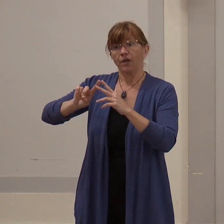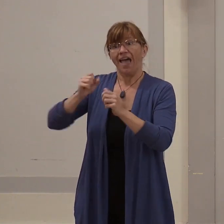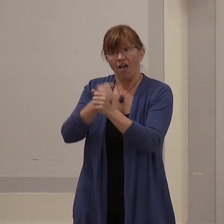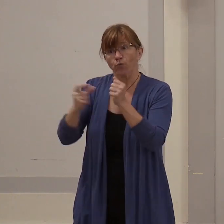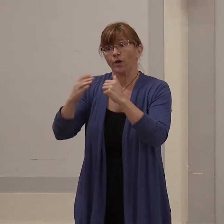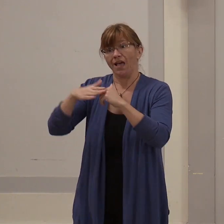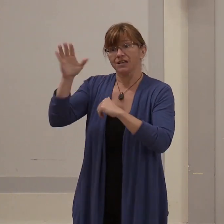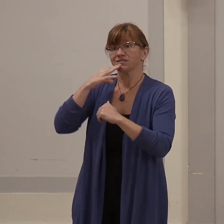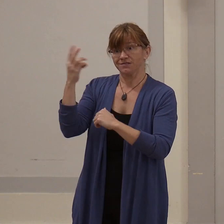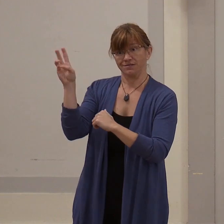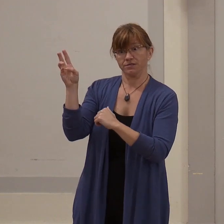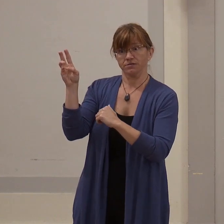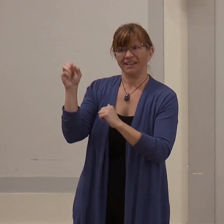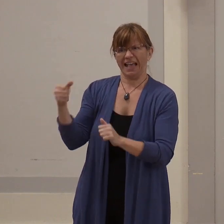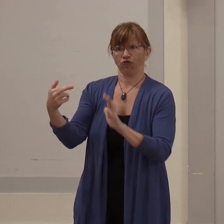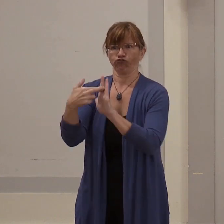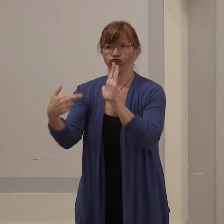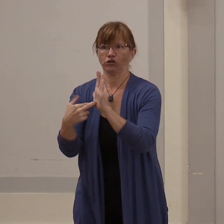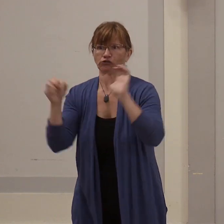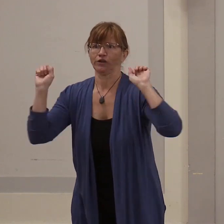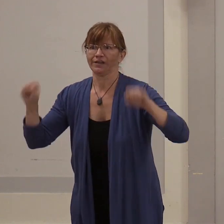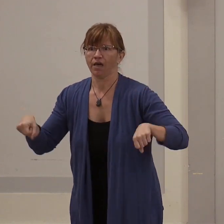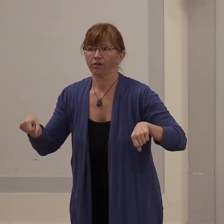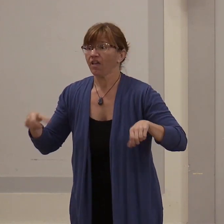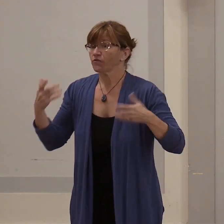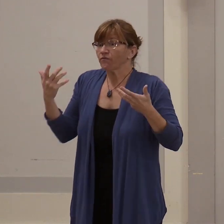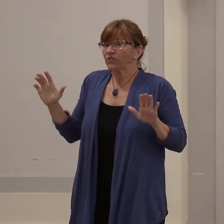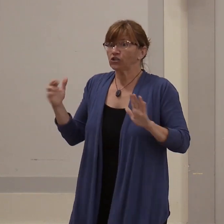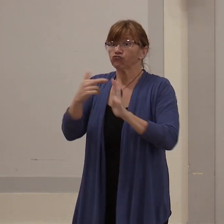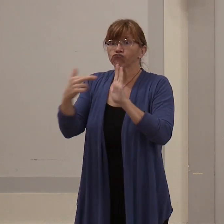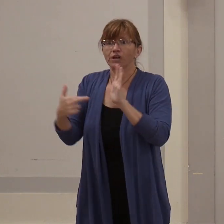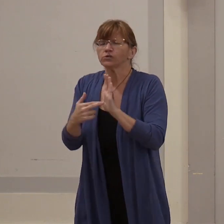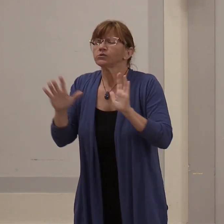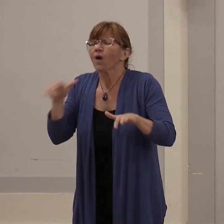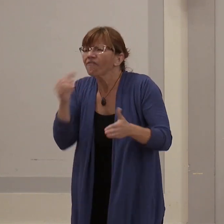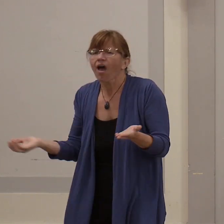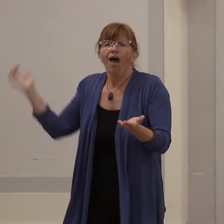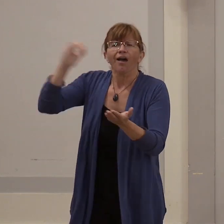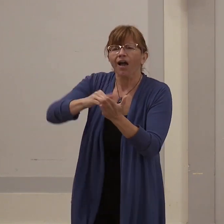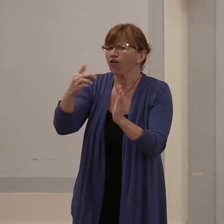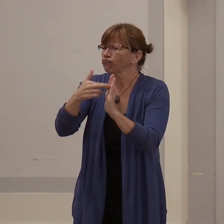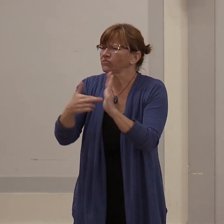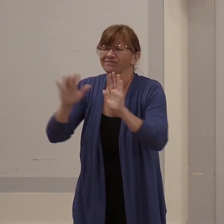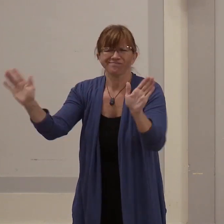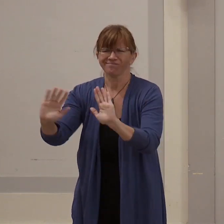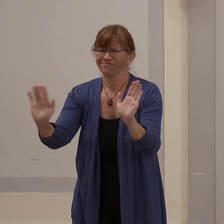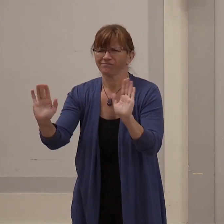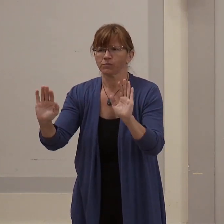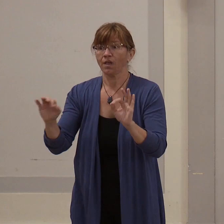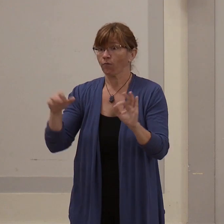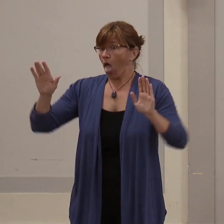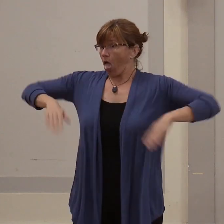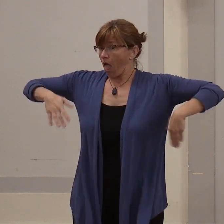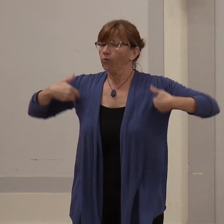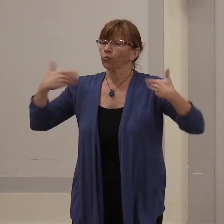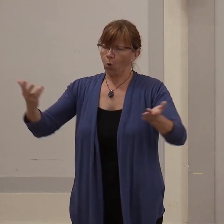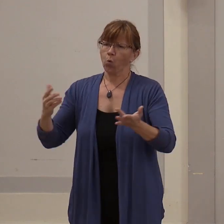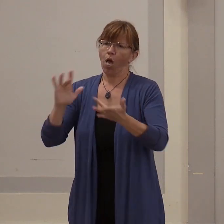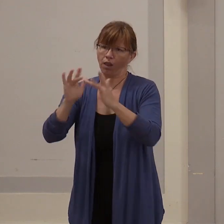us, you do not need to use the new portal. You are already on our list, and our team will contact you once a vaccine appointment becomes